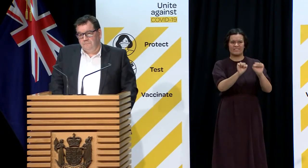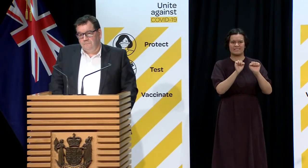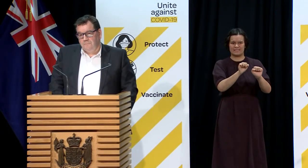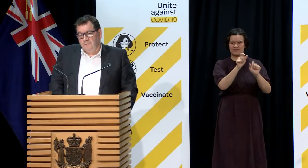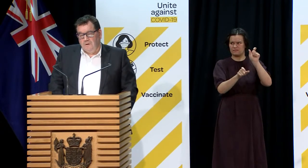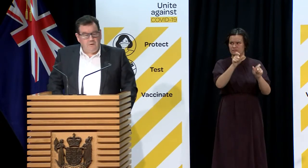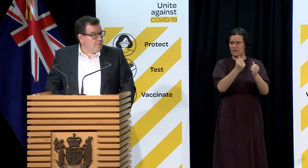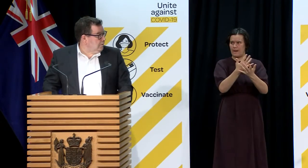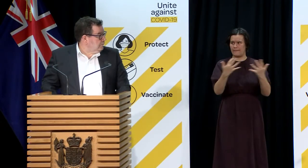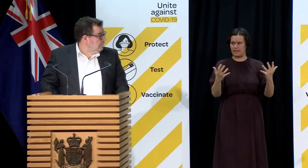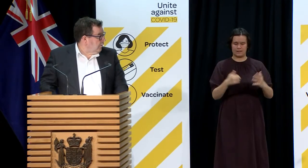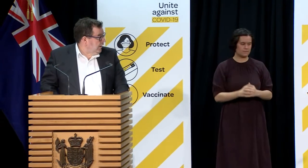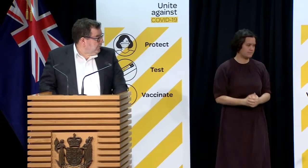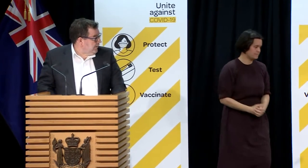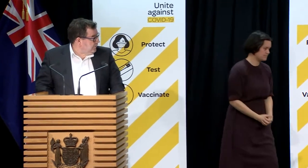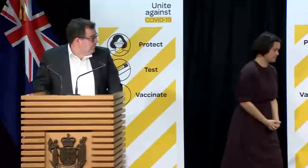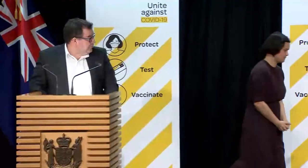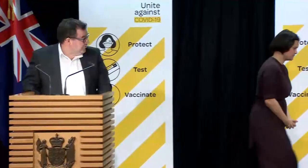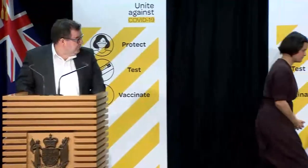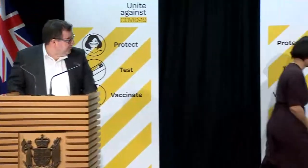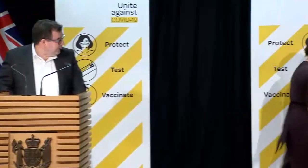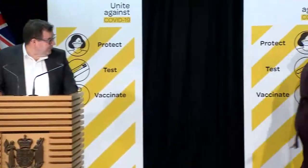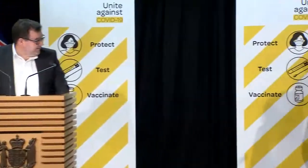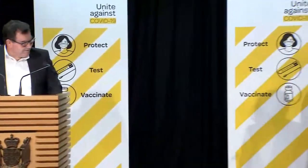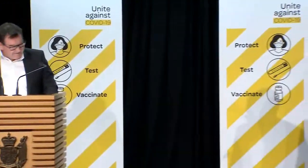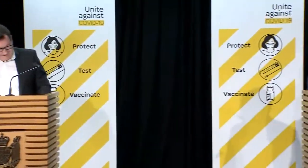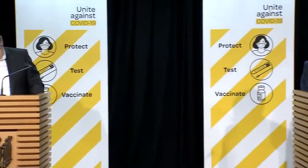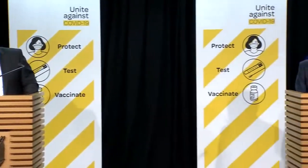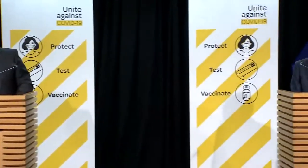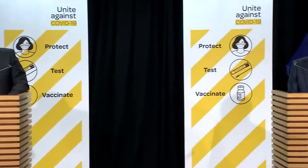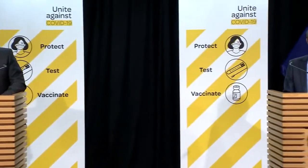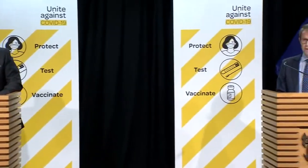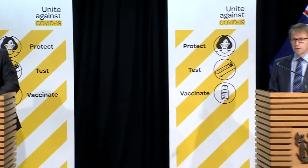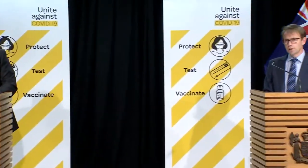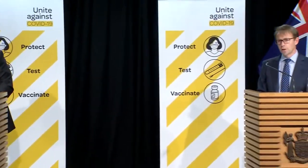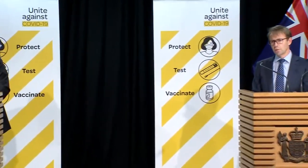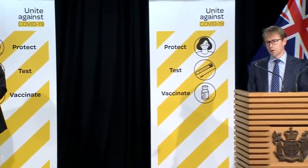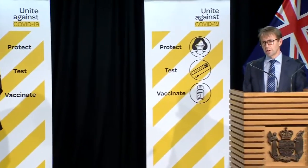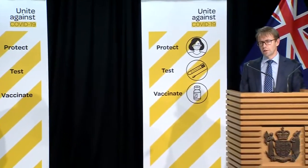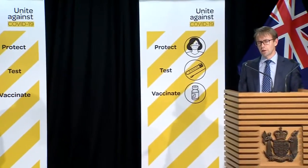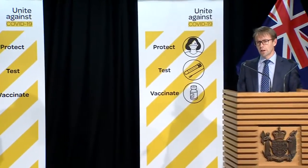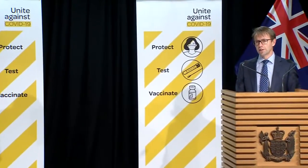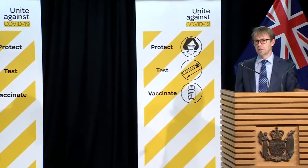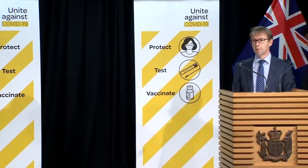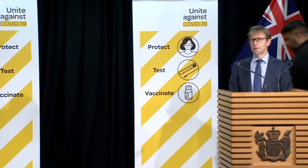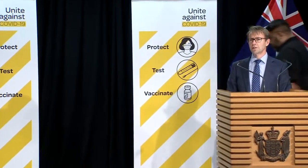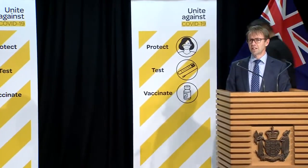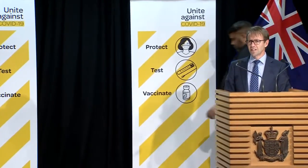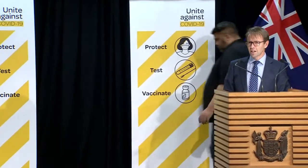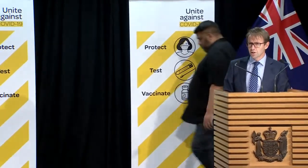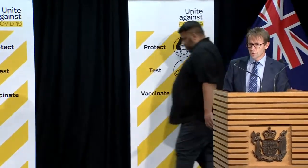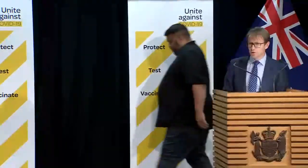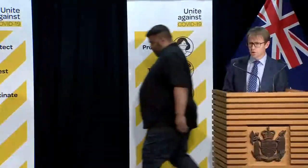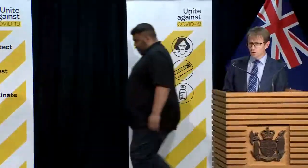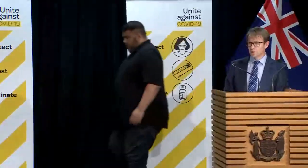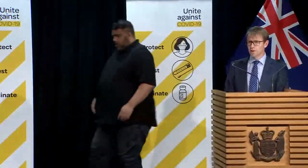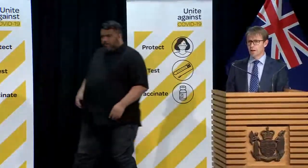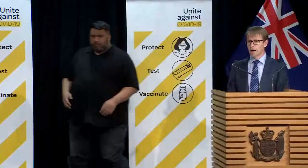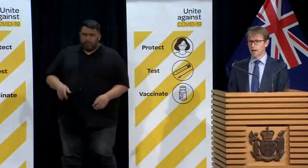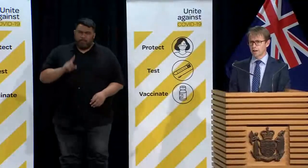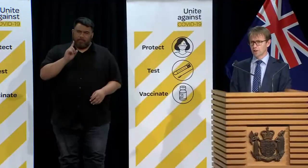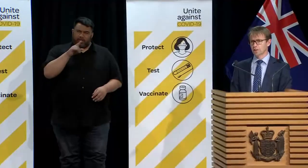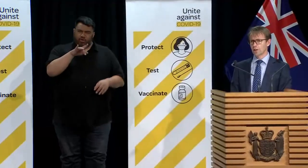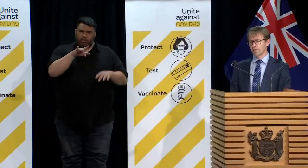consulted on these guidelines? I'll hand that to the Director General. Thanks, Deputy Prime Minister. So the guidelines have been sent out to union